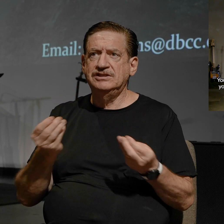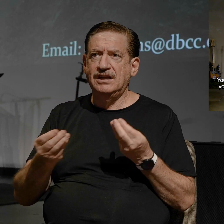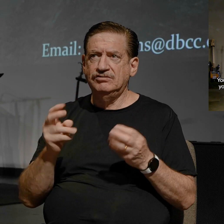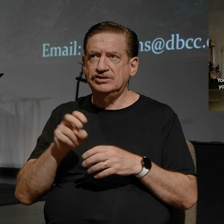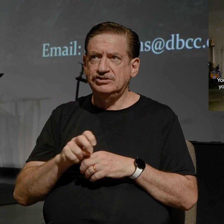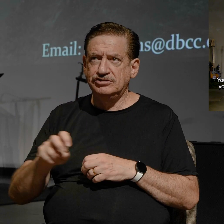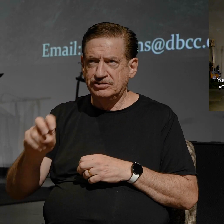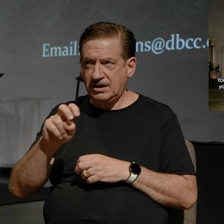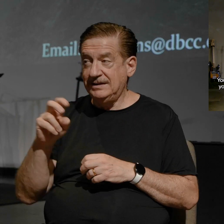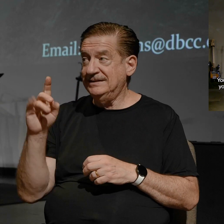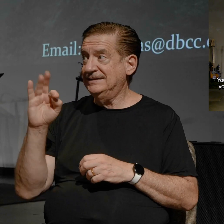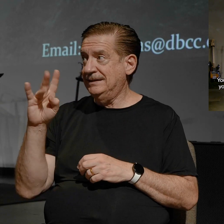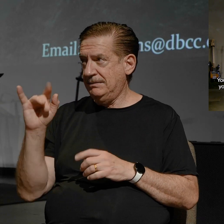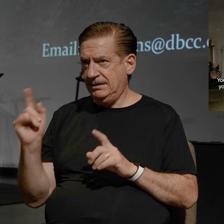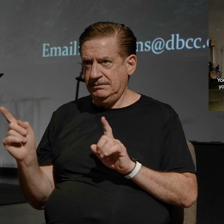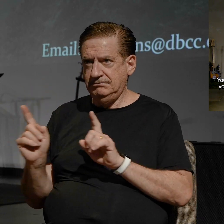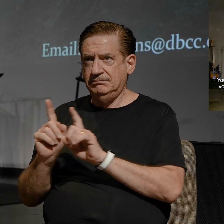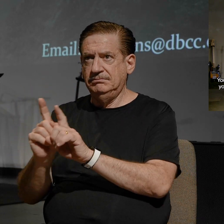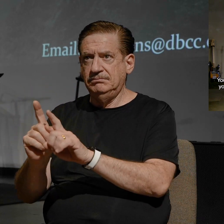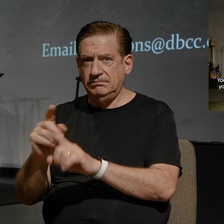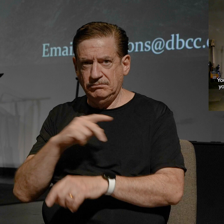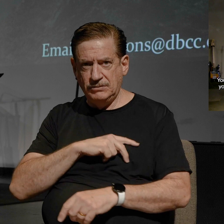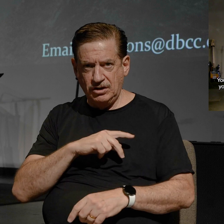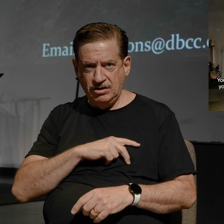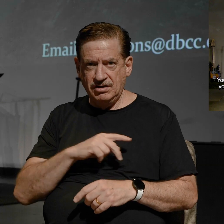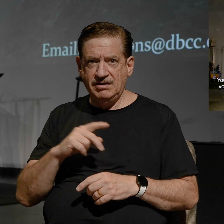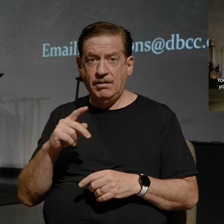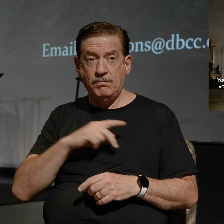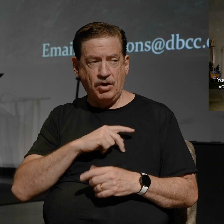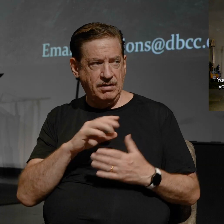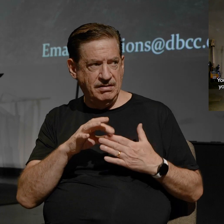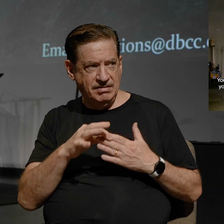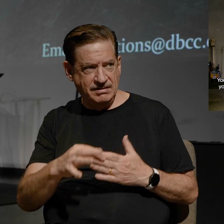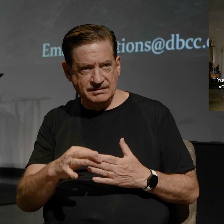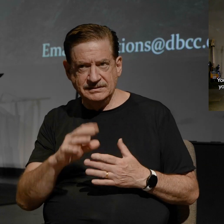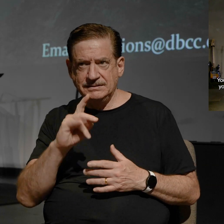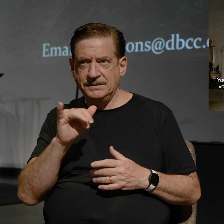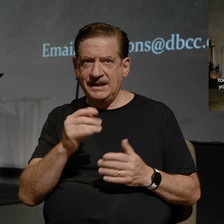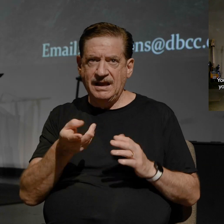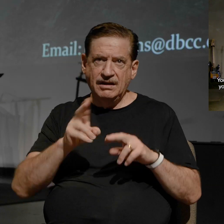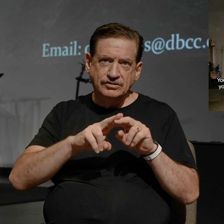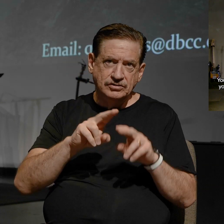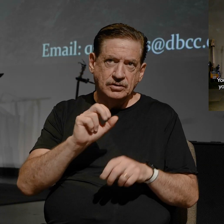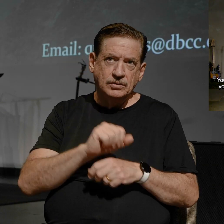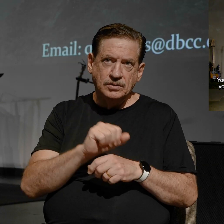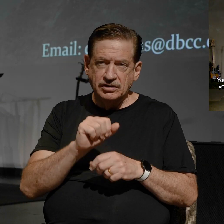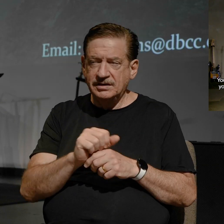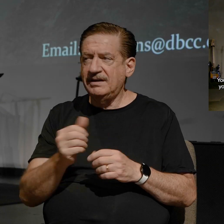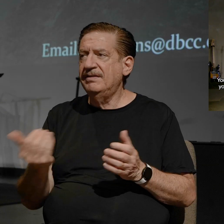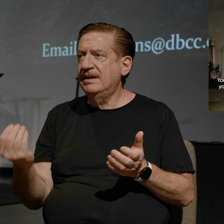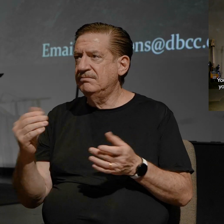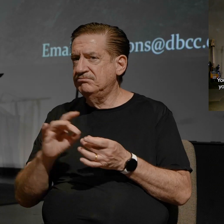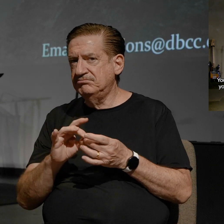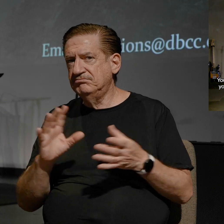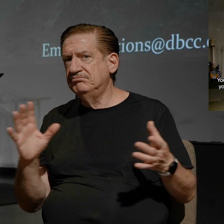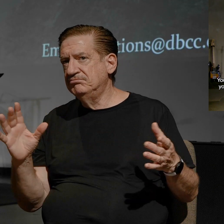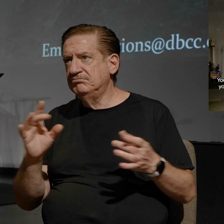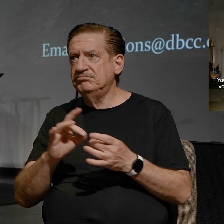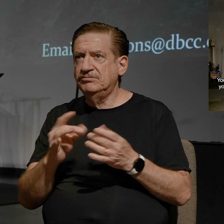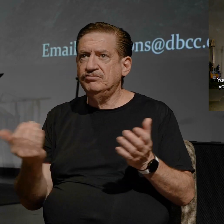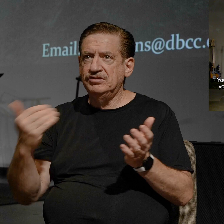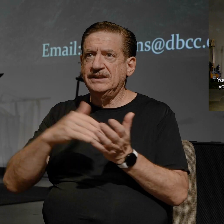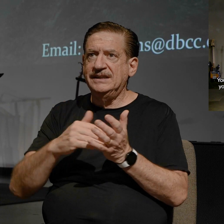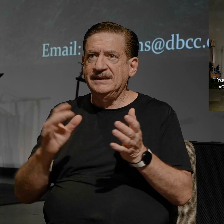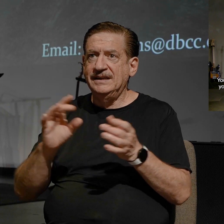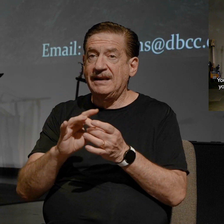Timothy begins to travel with Paul, and occasionally Paul would leave Timothy in places to do some extra work, but they would eventually reconnect. And for 20 years, Timothy